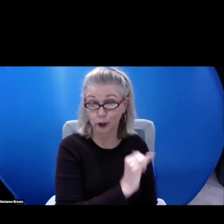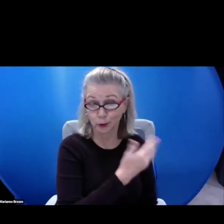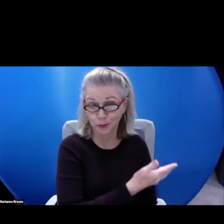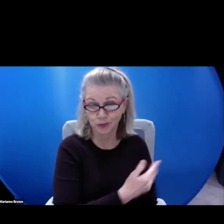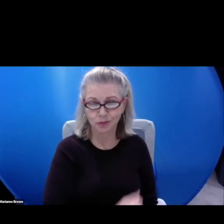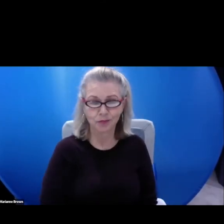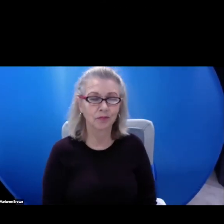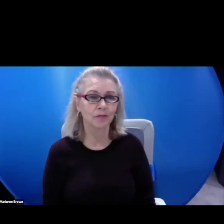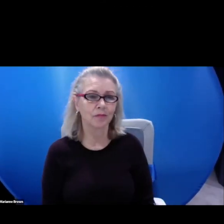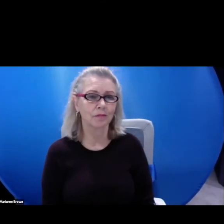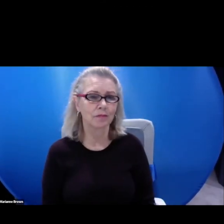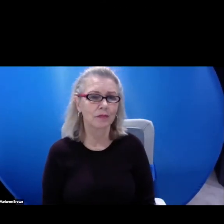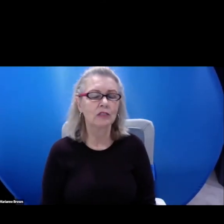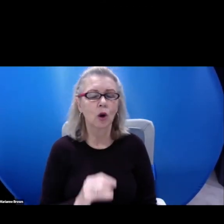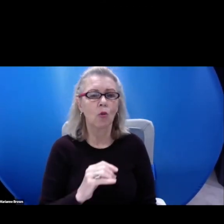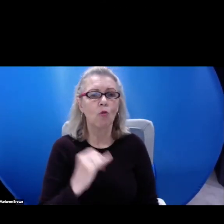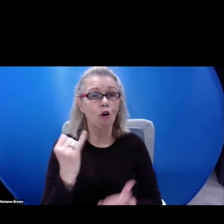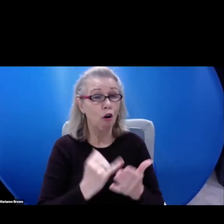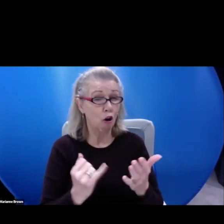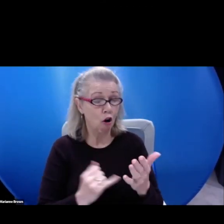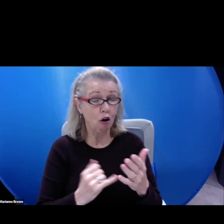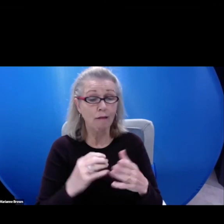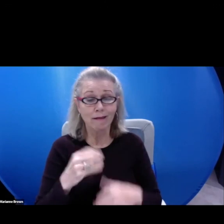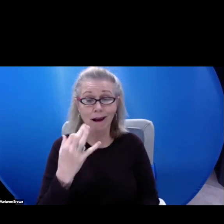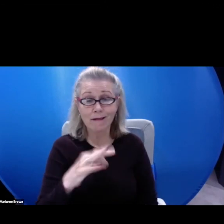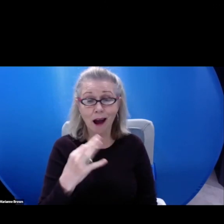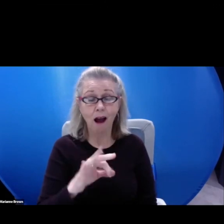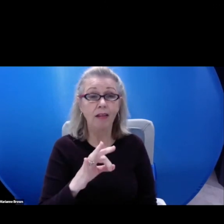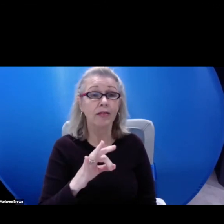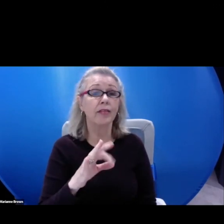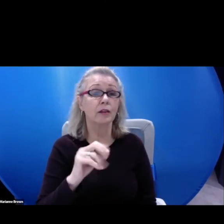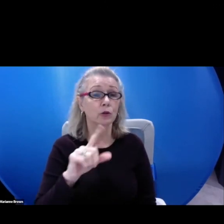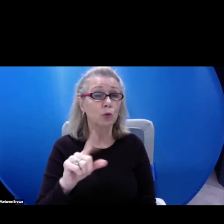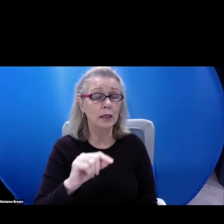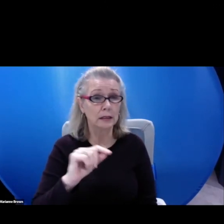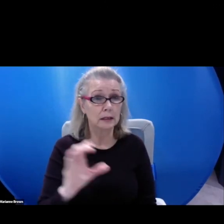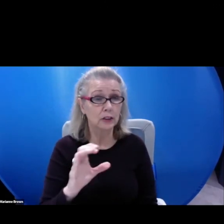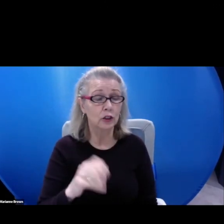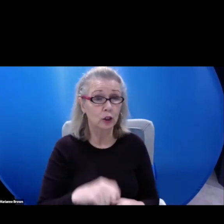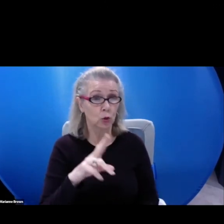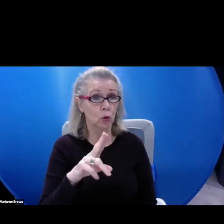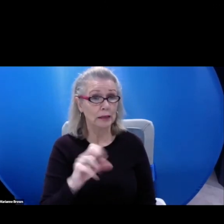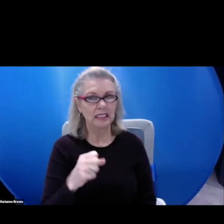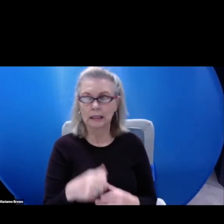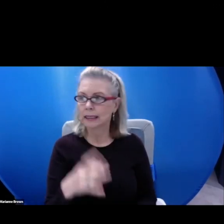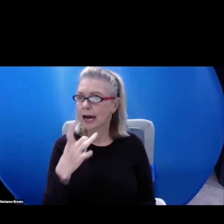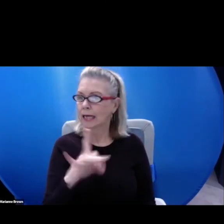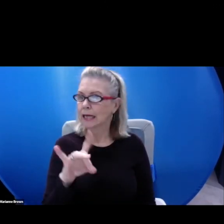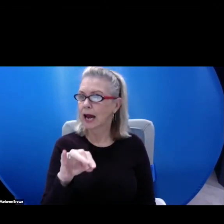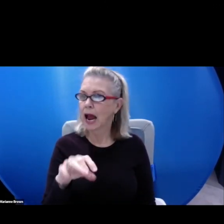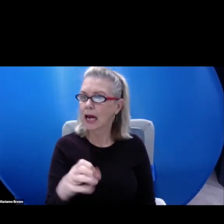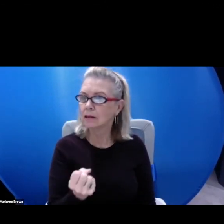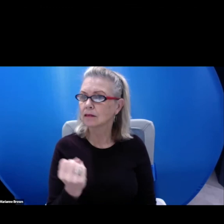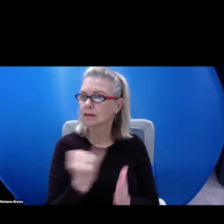Artist colonies in the 19th and 20th century. In the United States, in the 1880s, artists, authors,